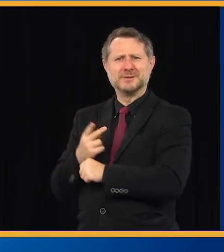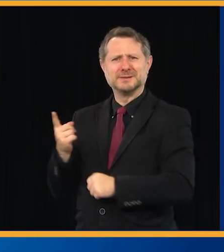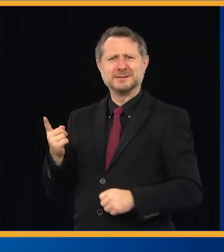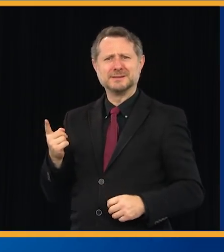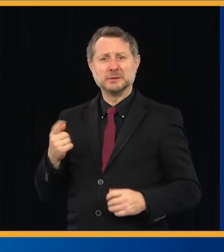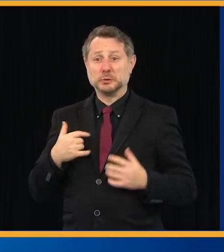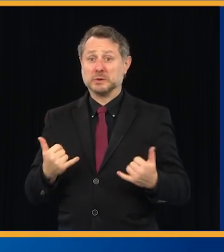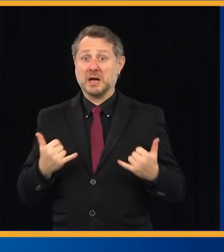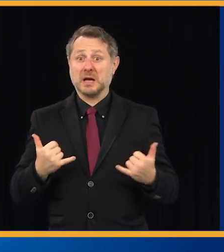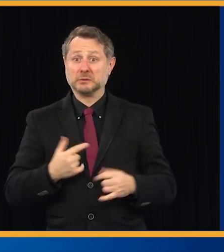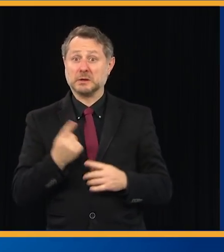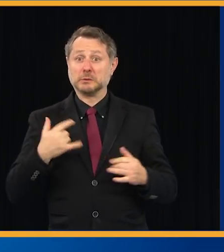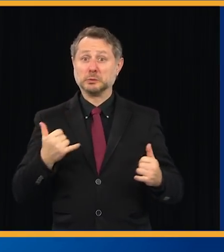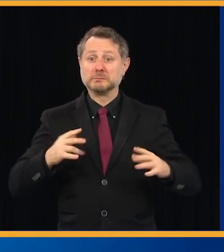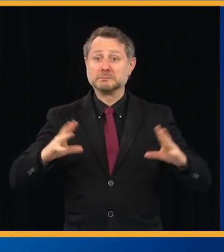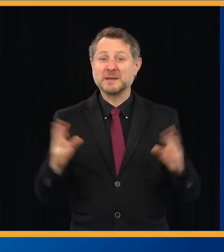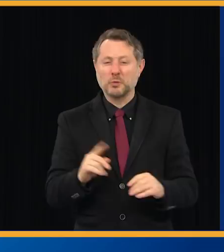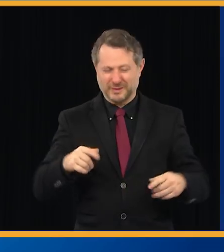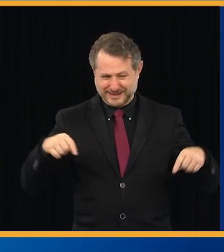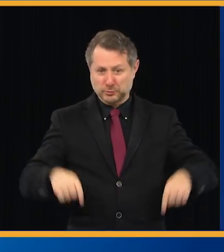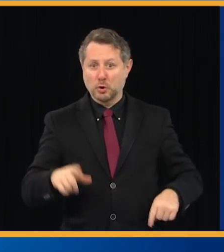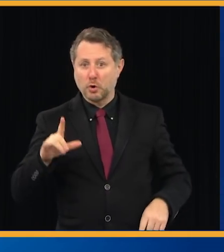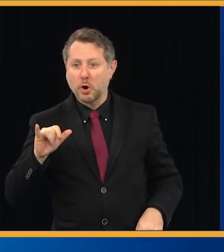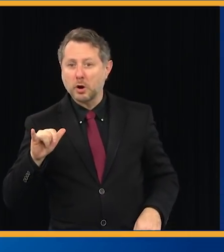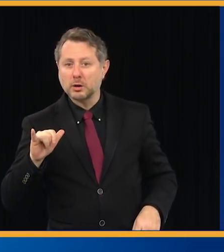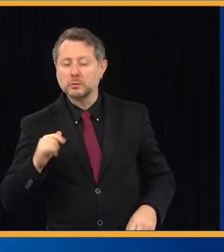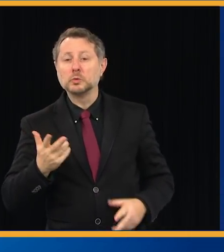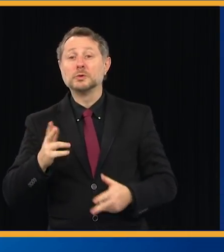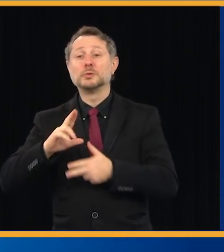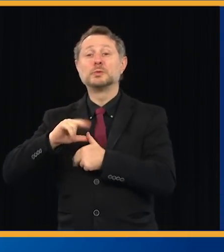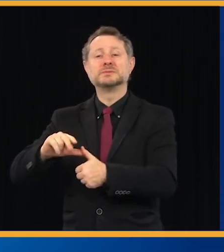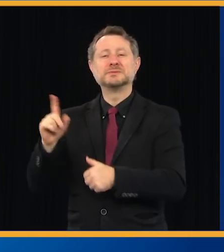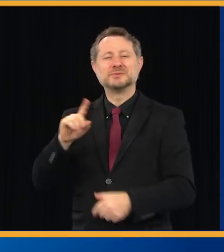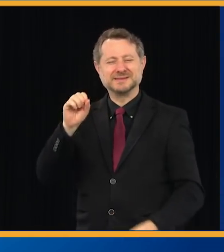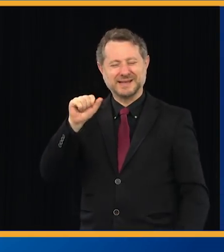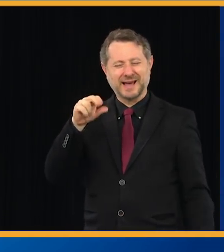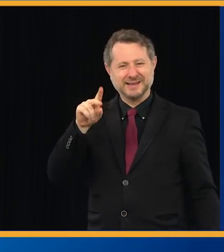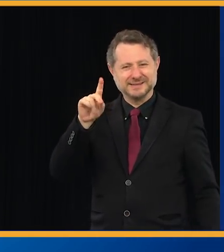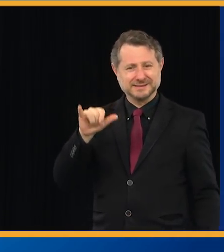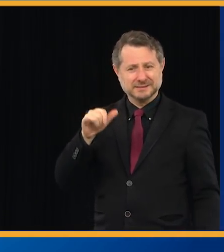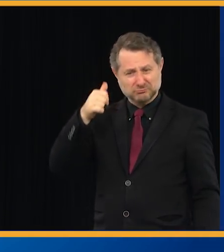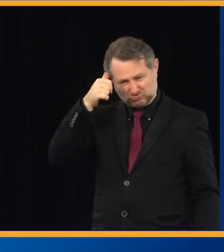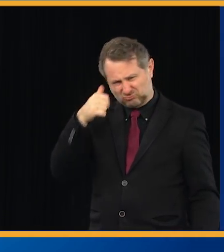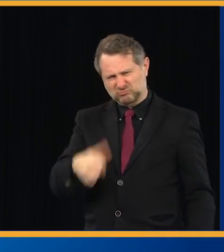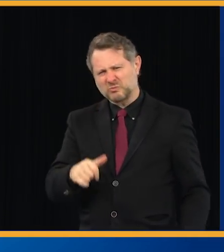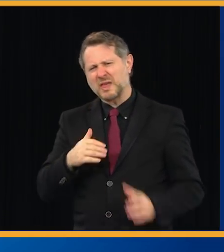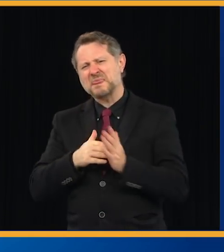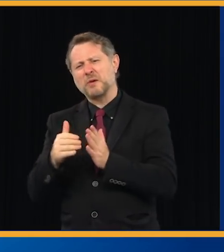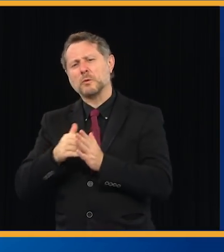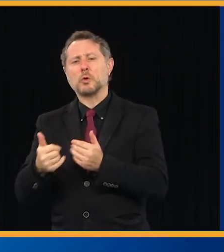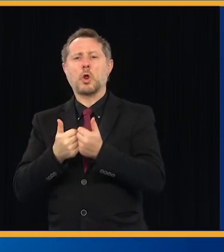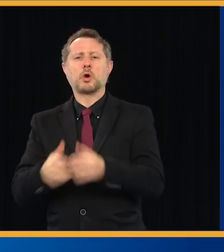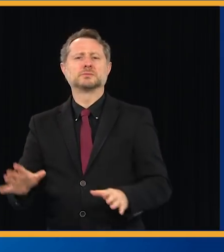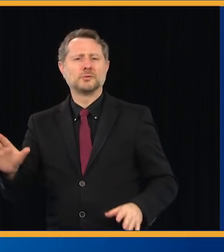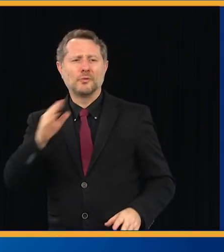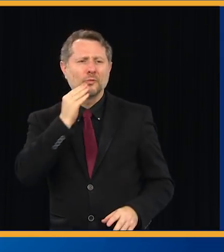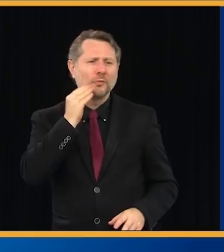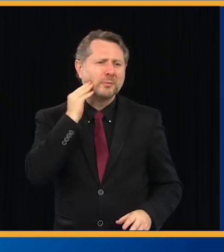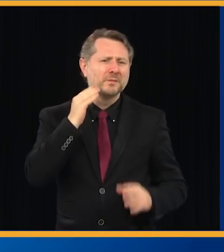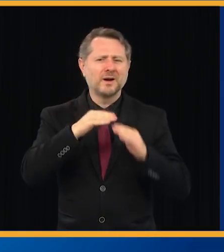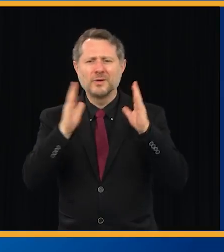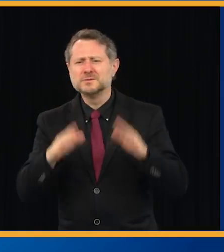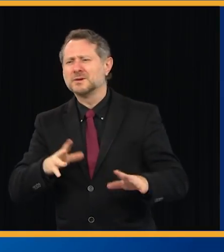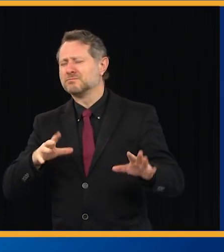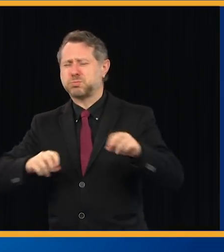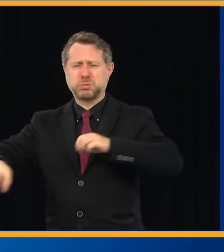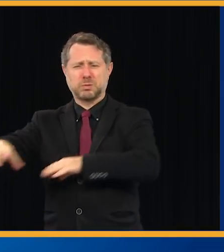was horrendous. Thousands of people displaced. But we learned and we built back